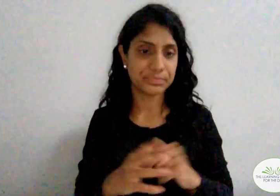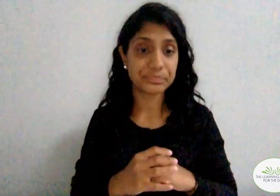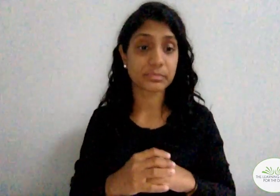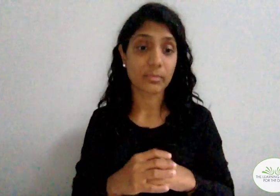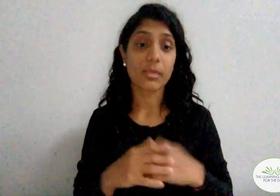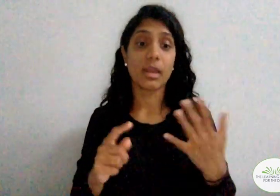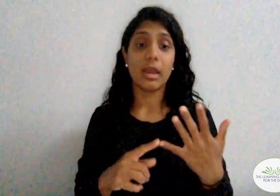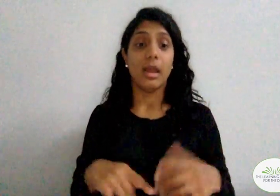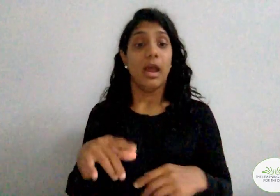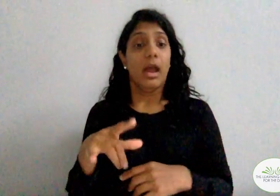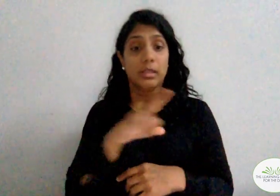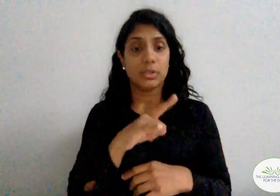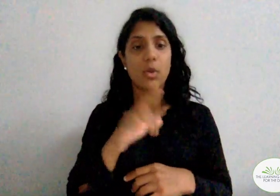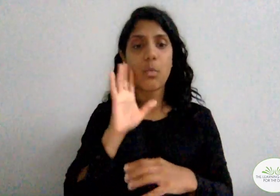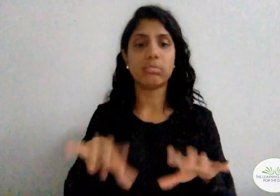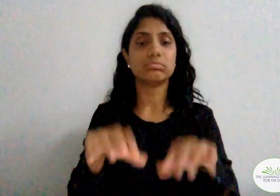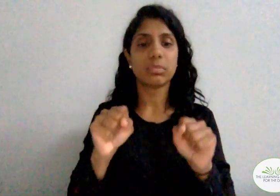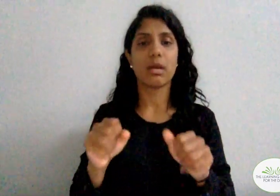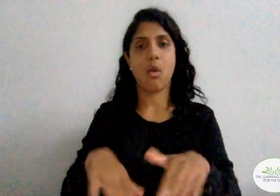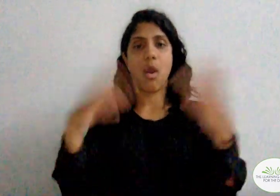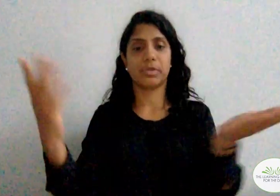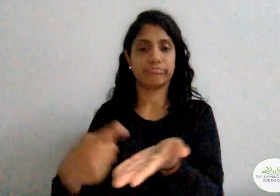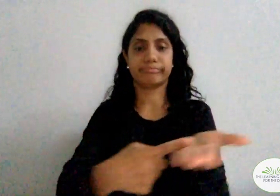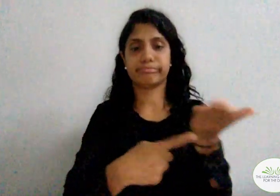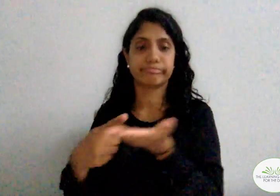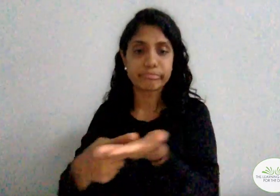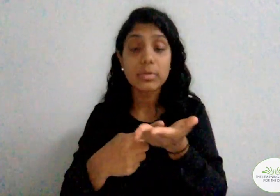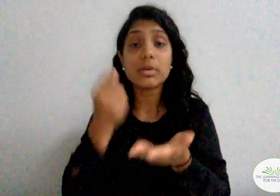A decision process will include a panel of peers.